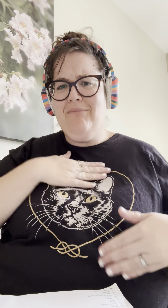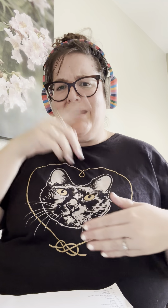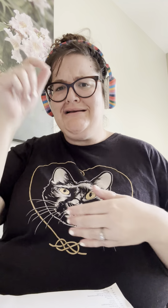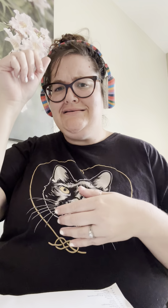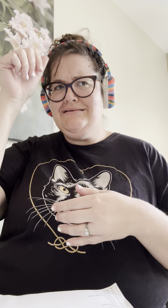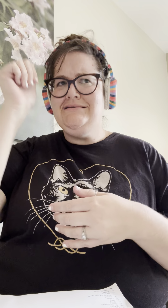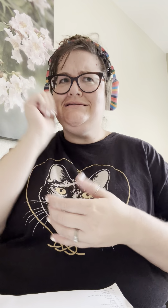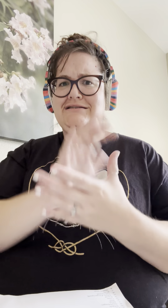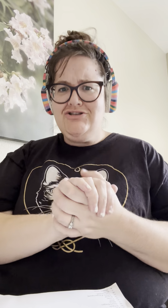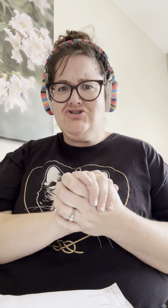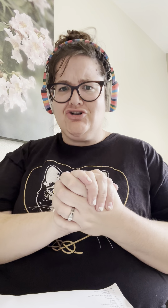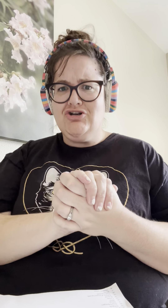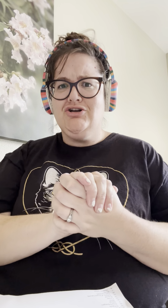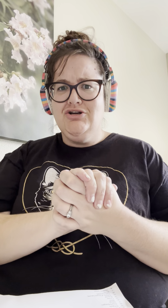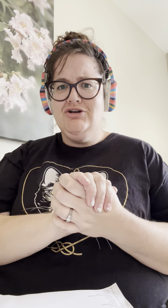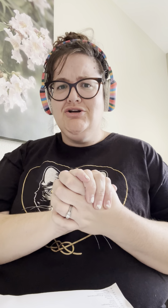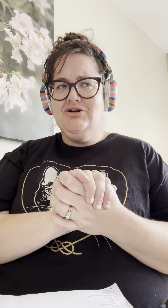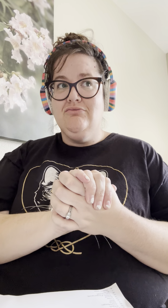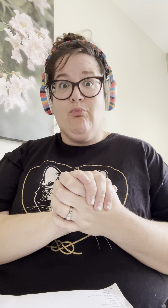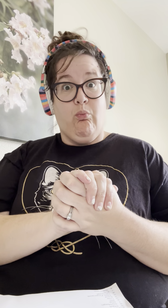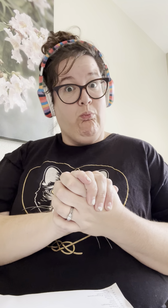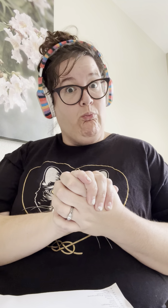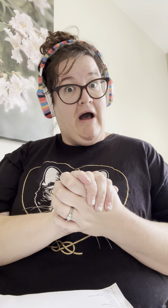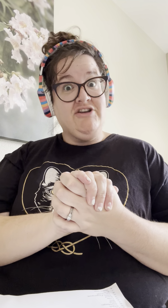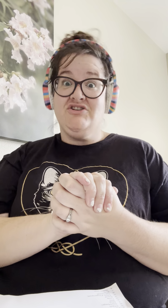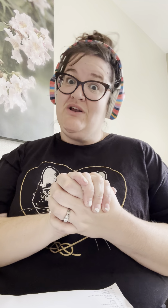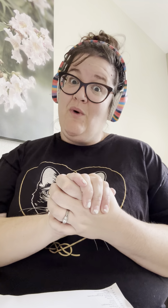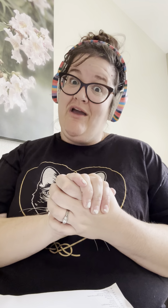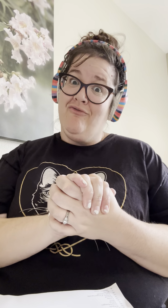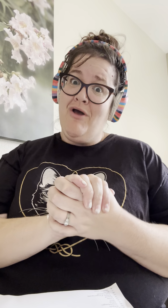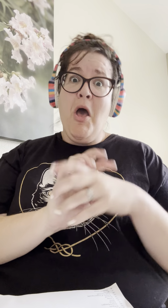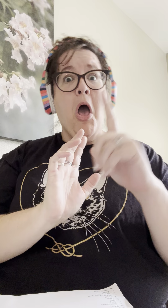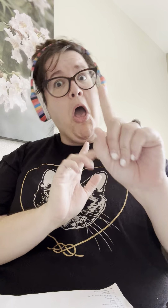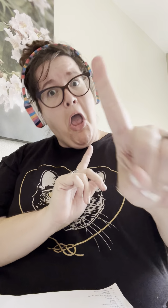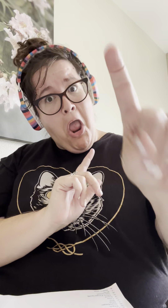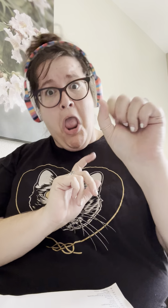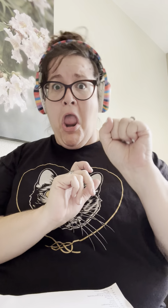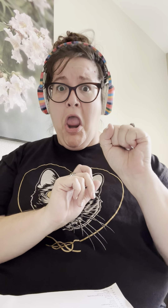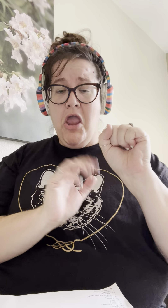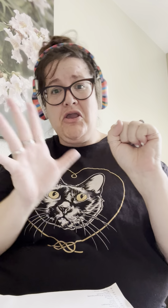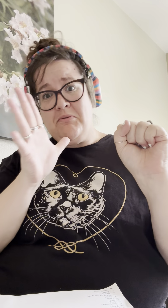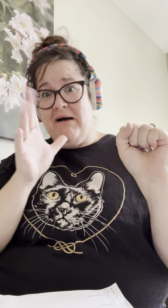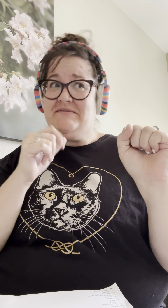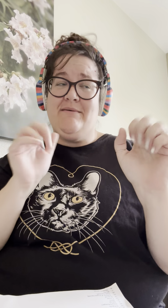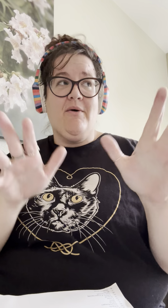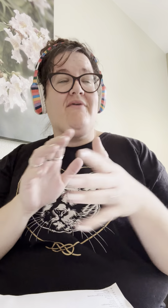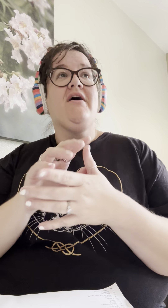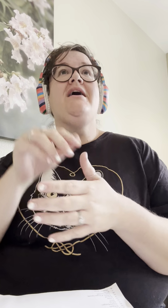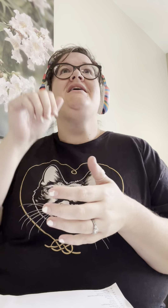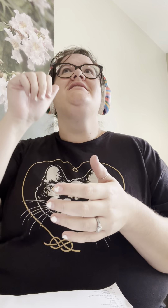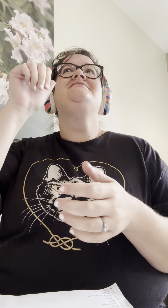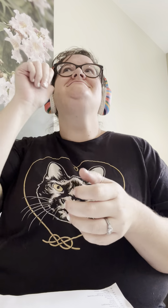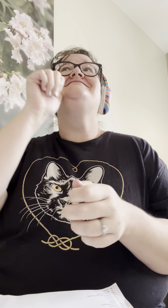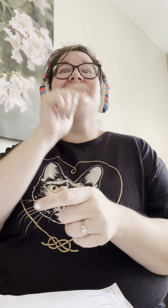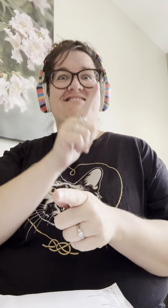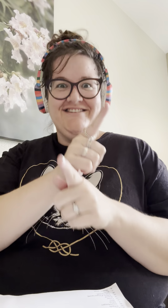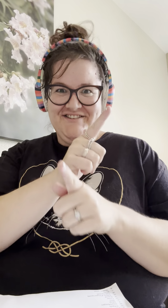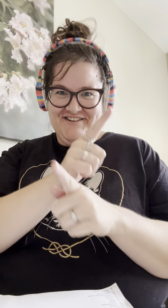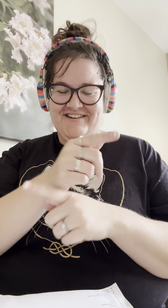my sister, I just said wife. Your mom's not my wife. Sister